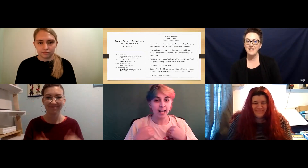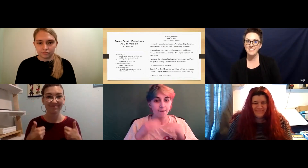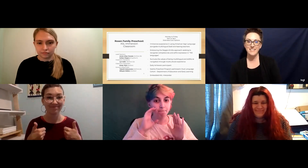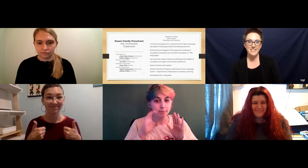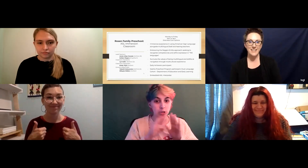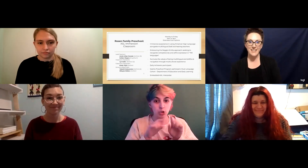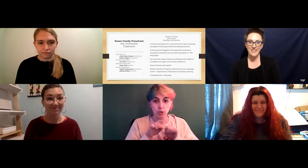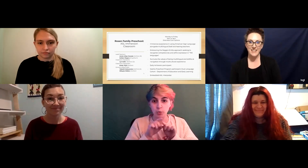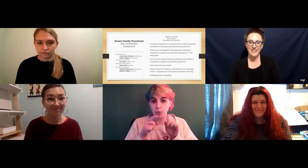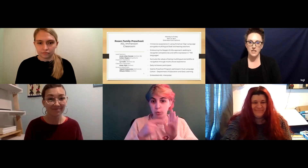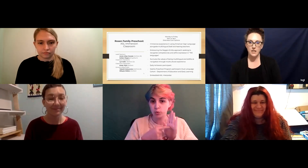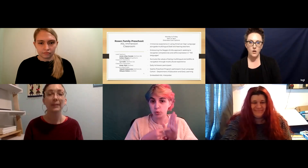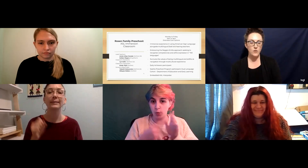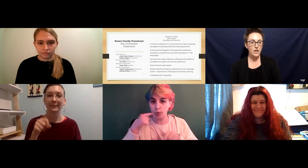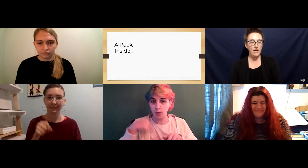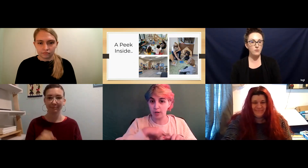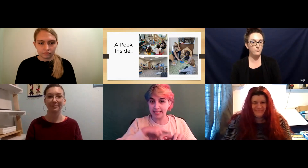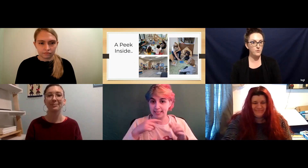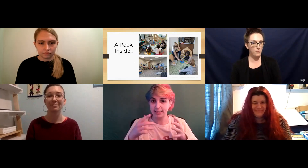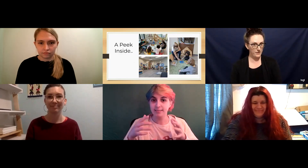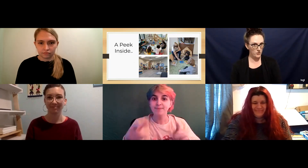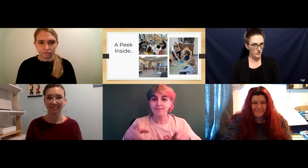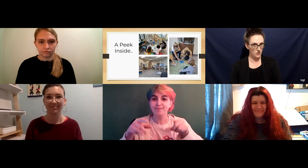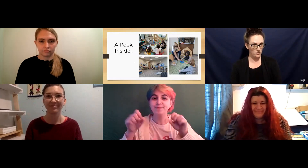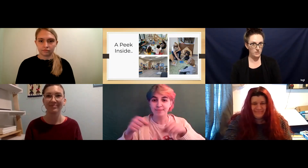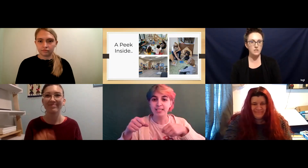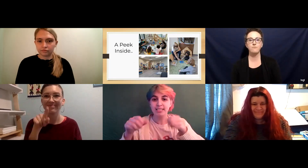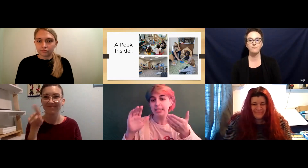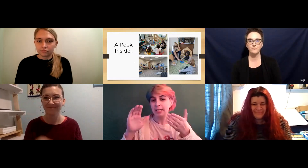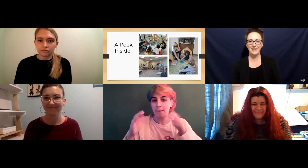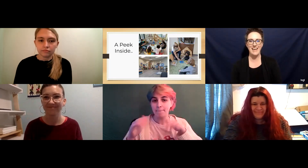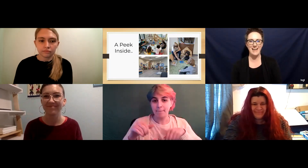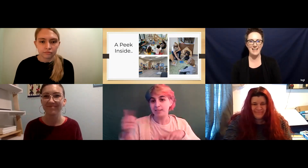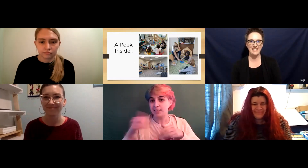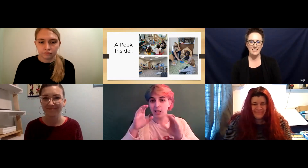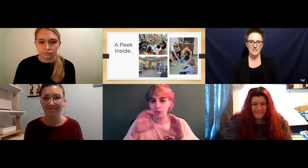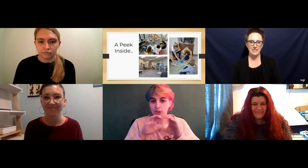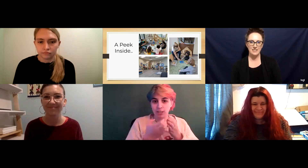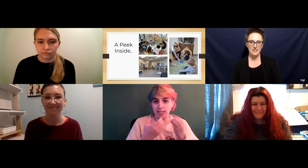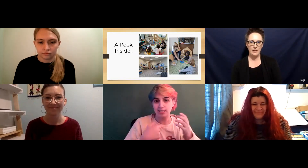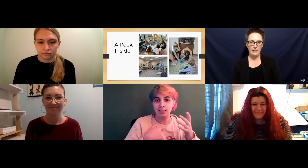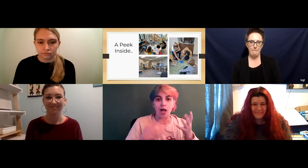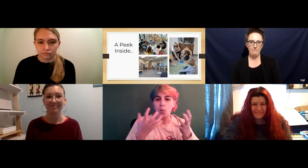And oh yeah, we have a couple pictures to show, don't we? Yeah.